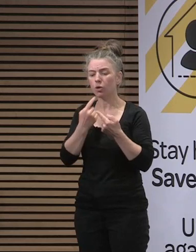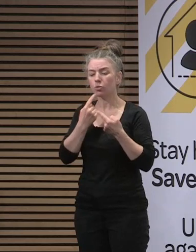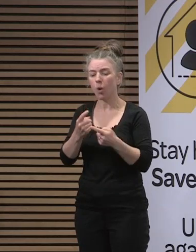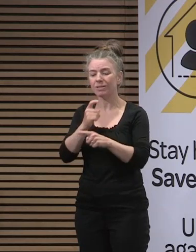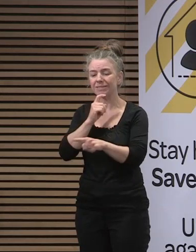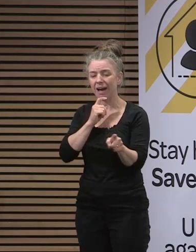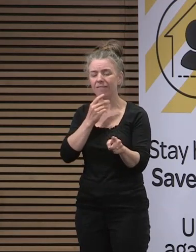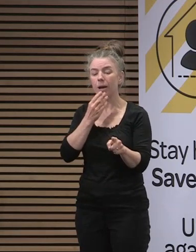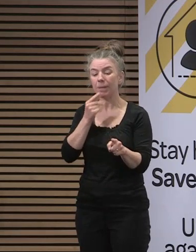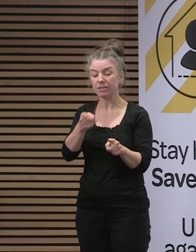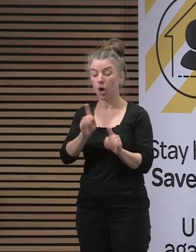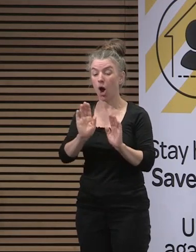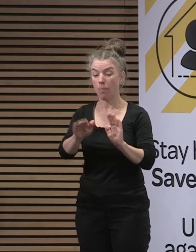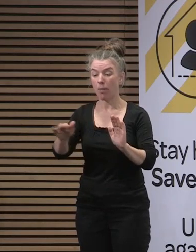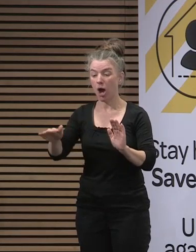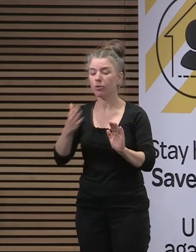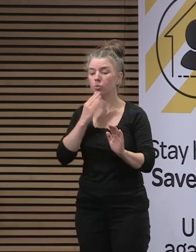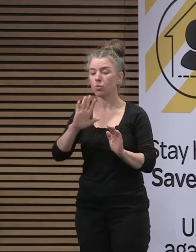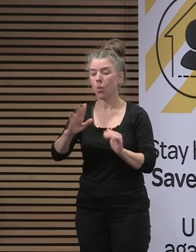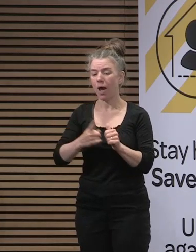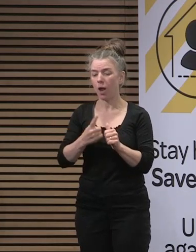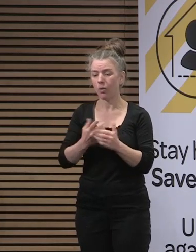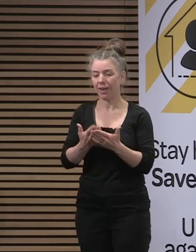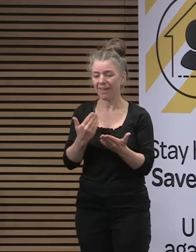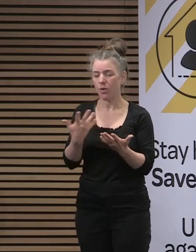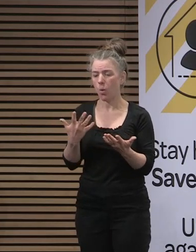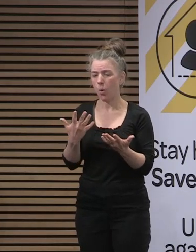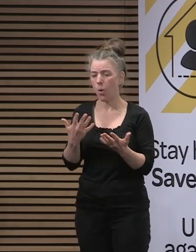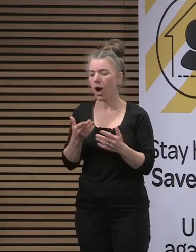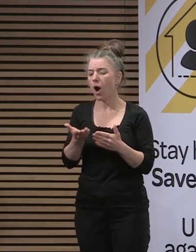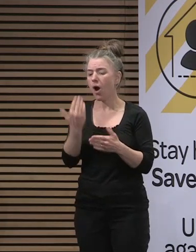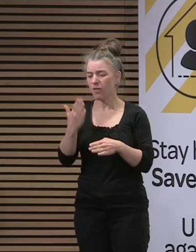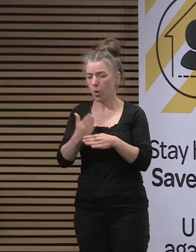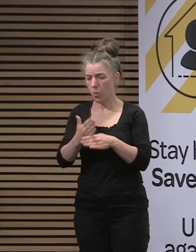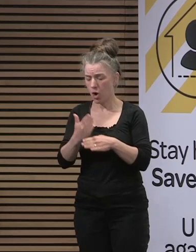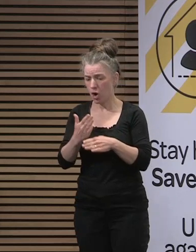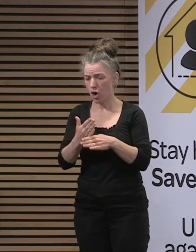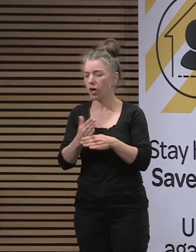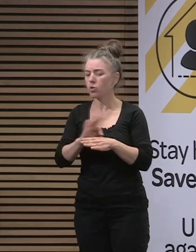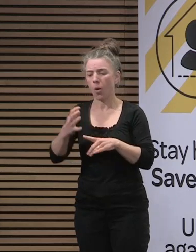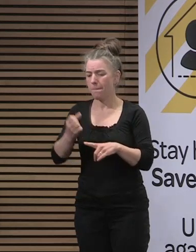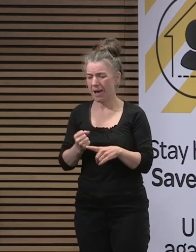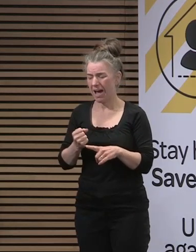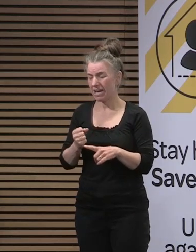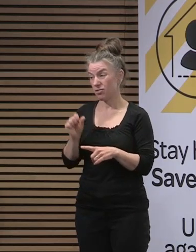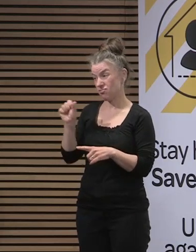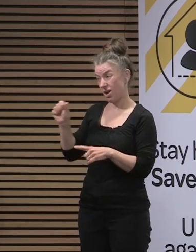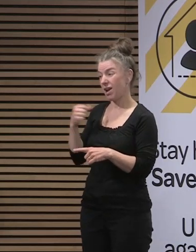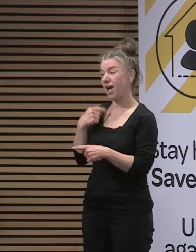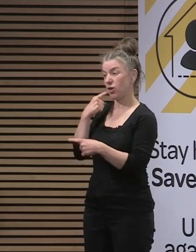out of that, unpaid leave to stay. I've heard that. Is that something that you I've heard that, and I'm getting some advice as we